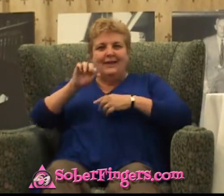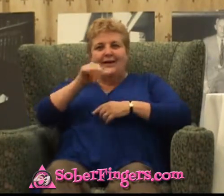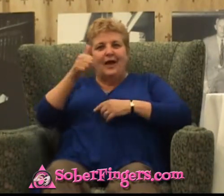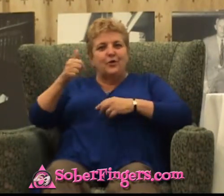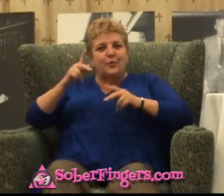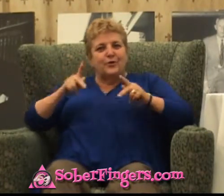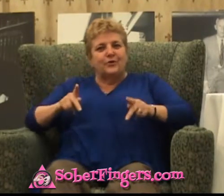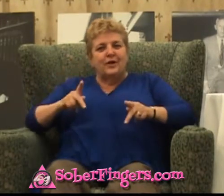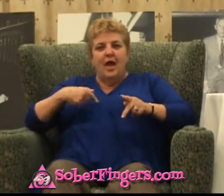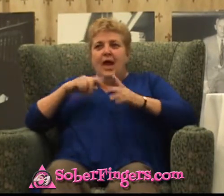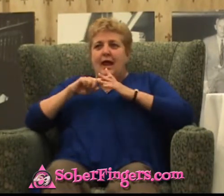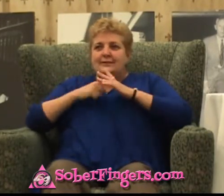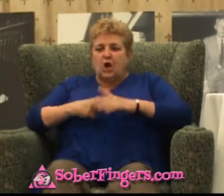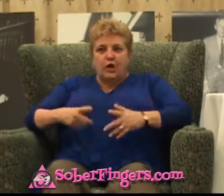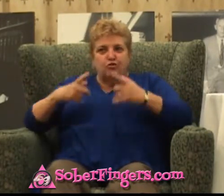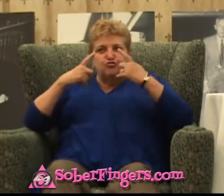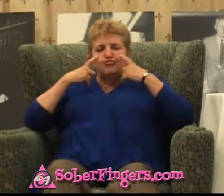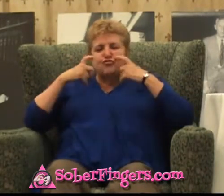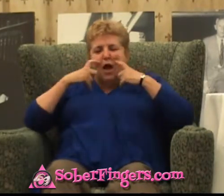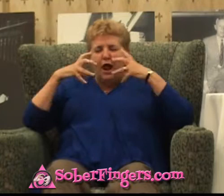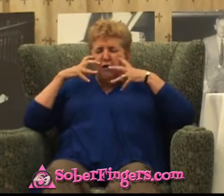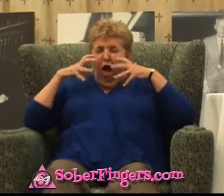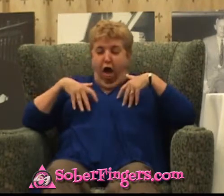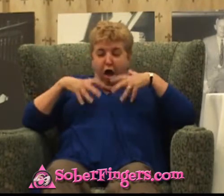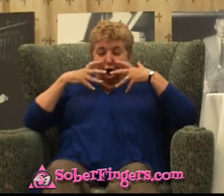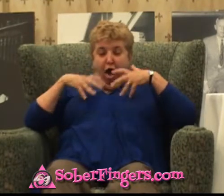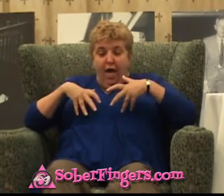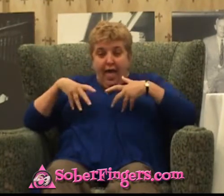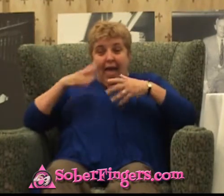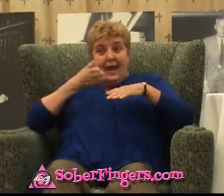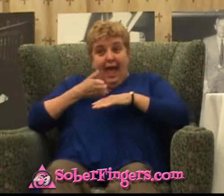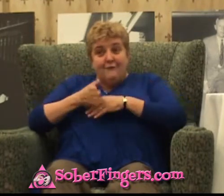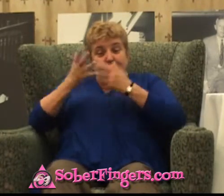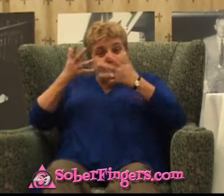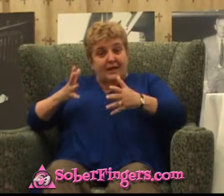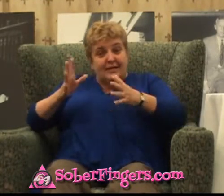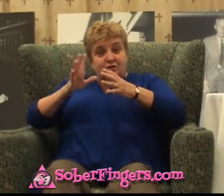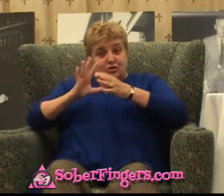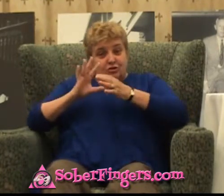cry and I began to sob. And at the end of his talk, I ran up to him and I said, Ed,